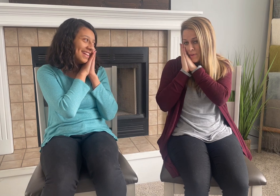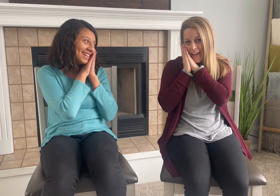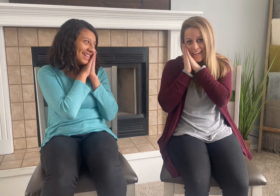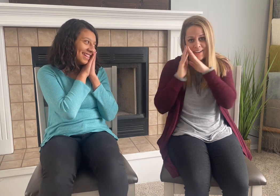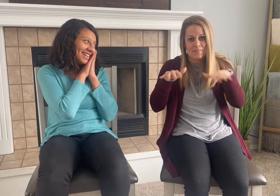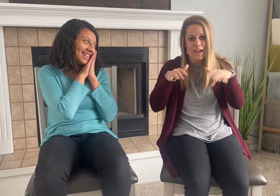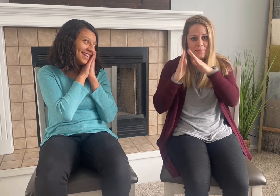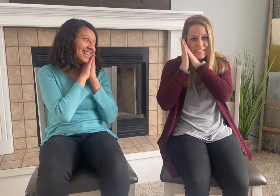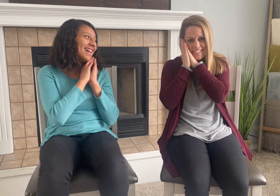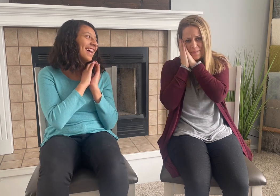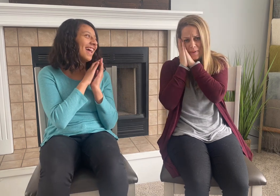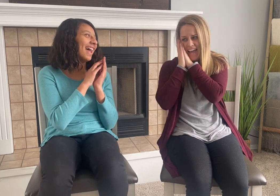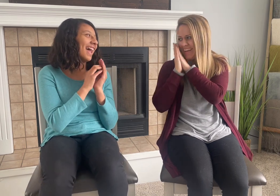It vibrates the bed.